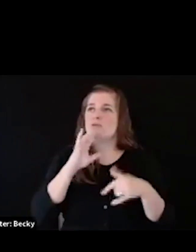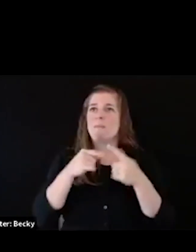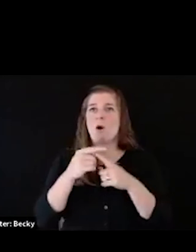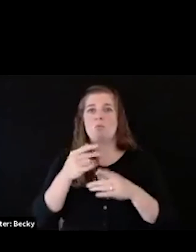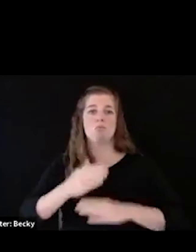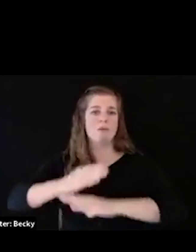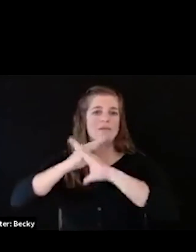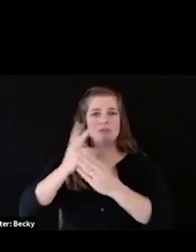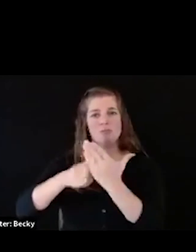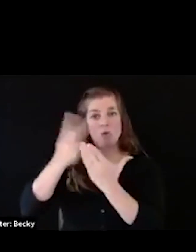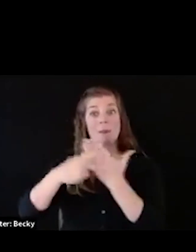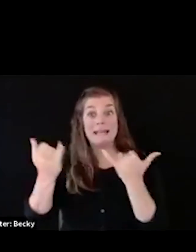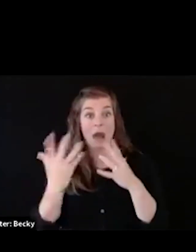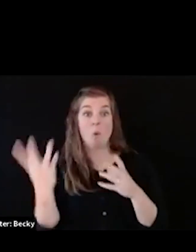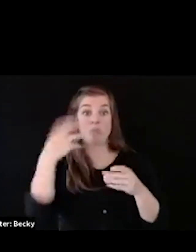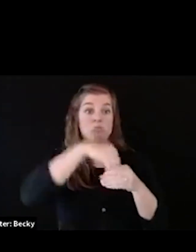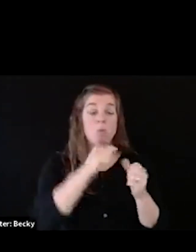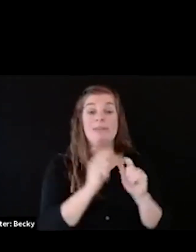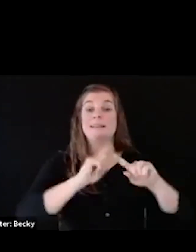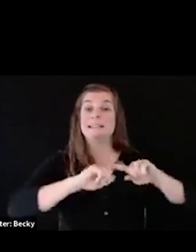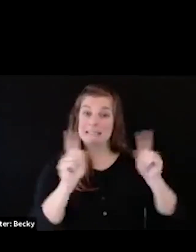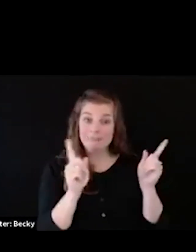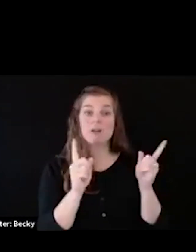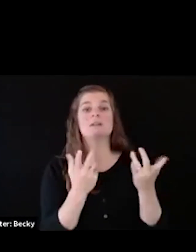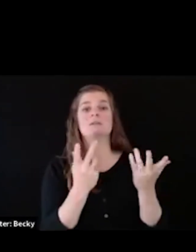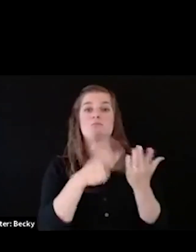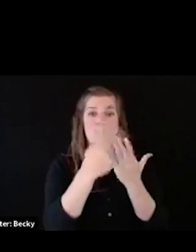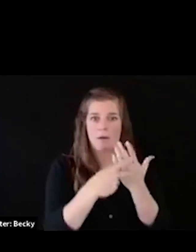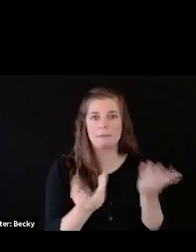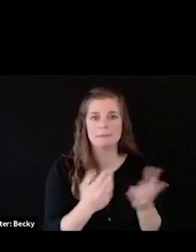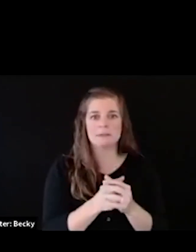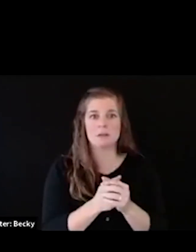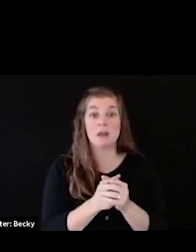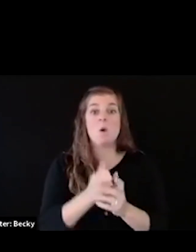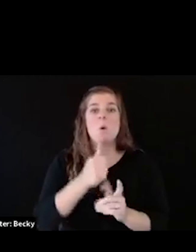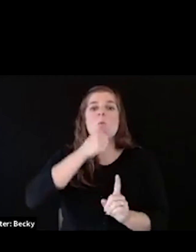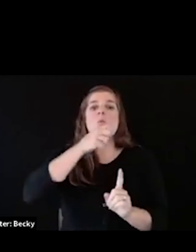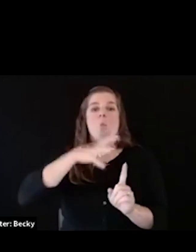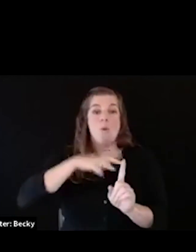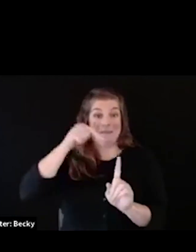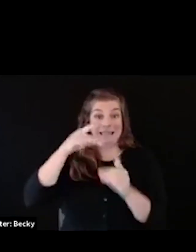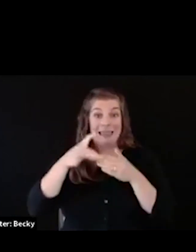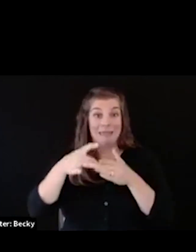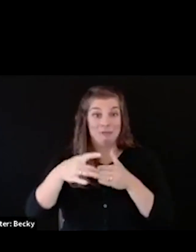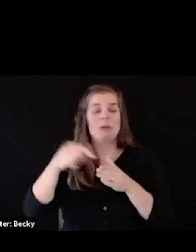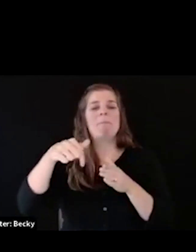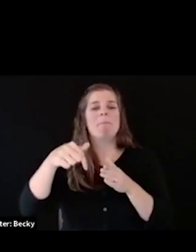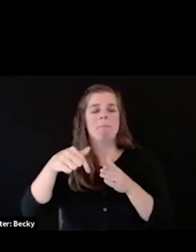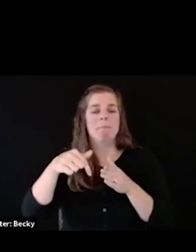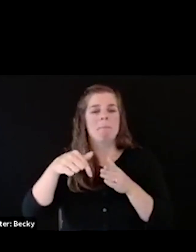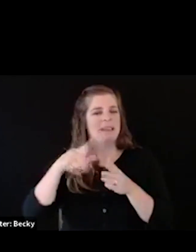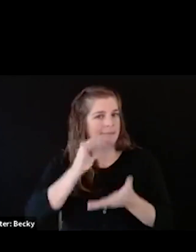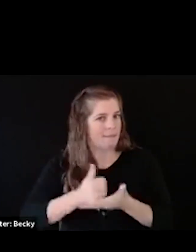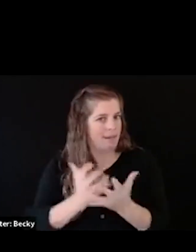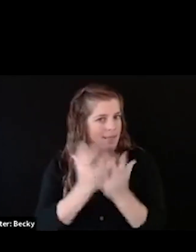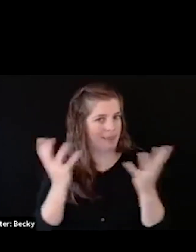embedded in institutions, women's leadership has been utterly the center of all of that. And there have been men who have